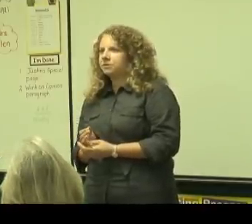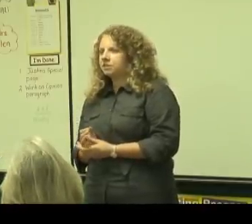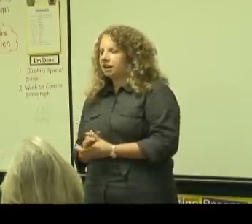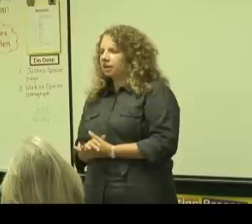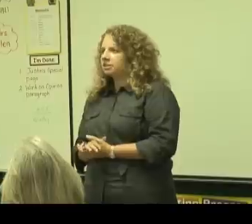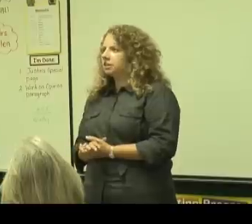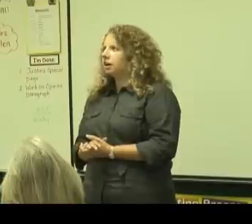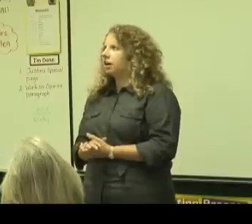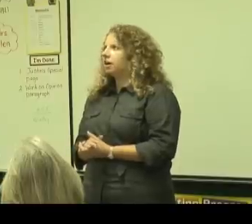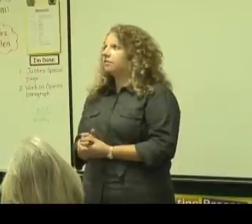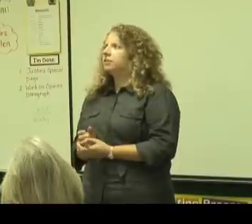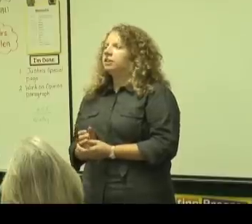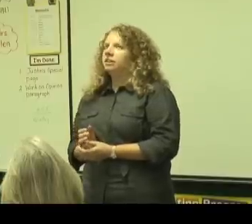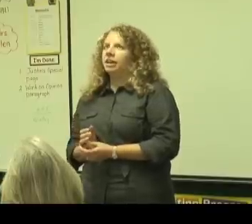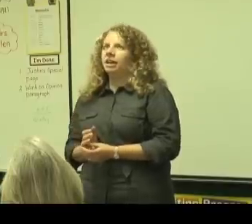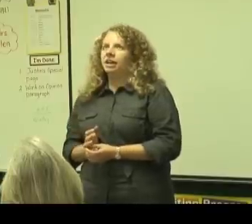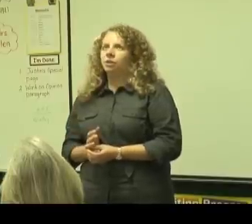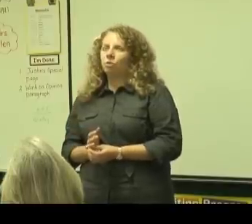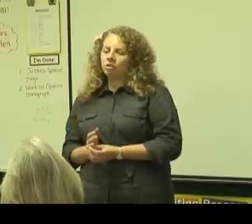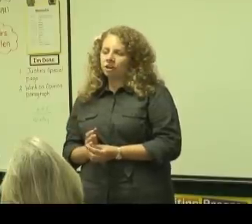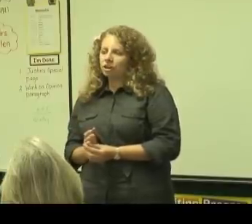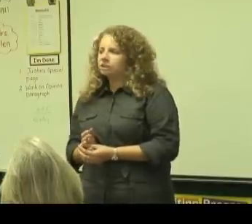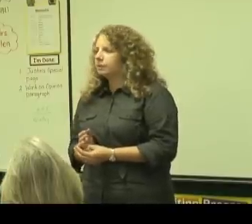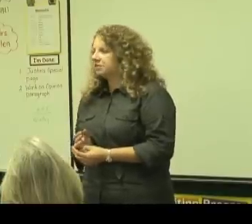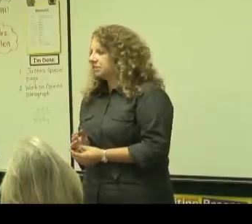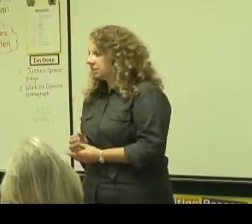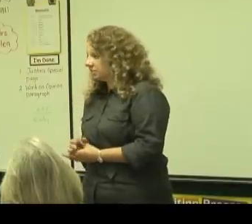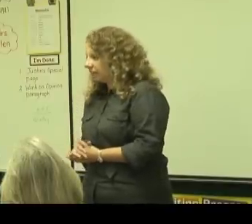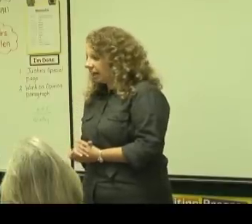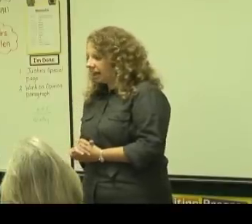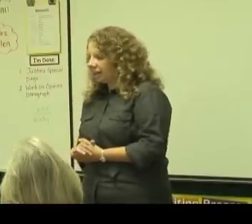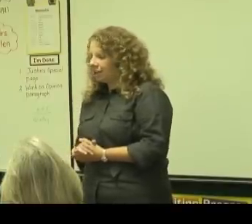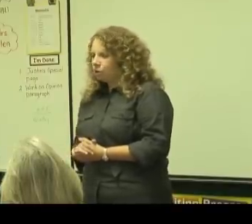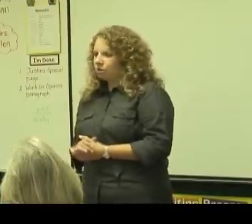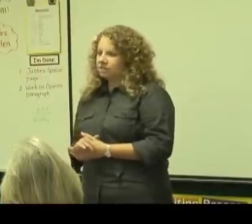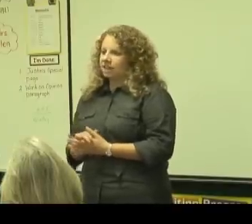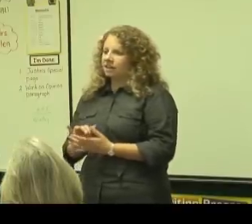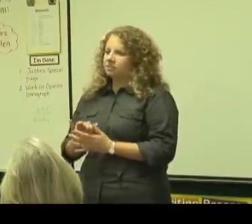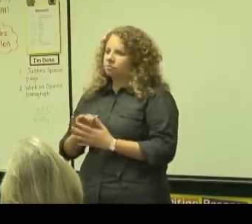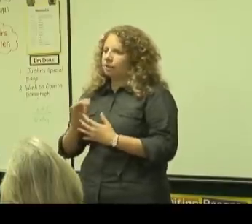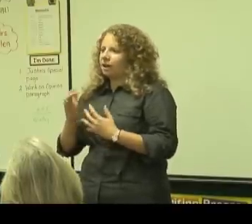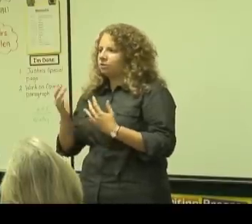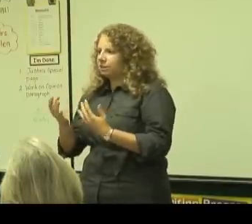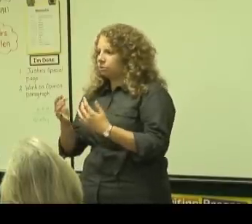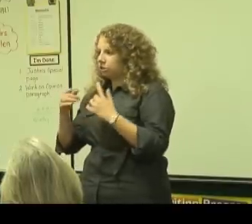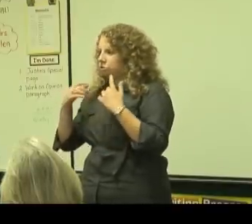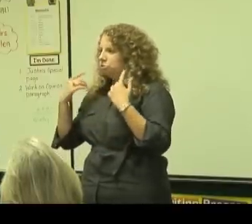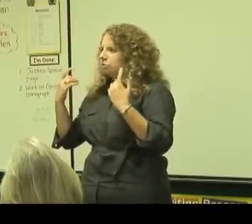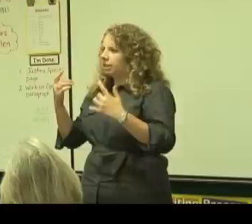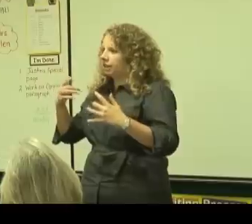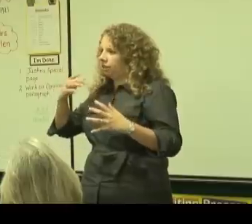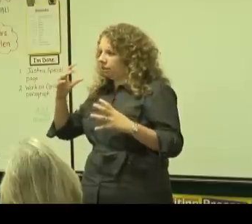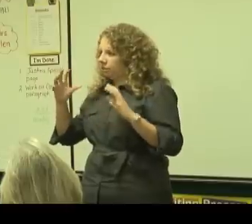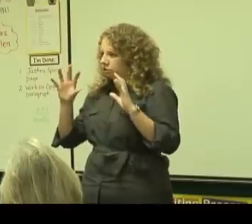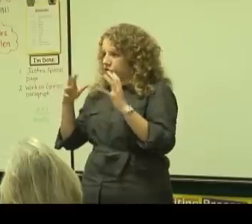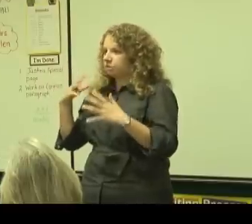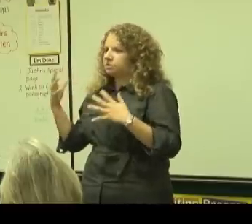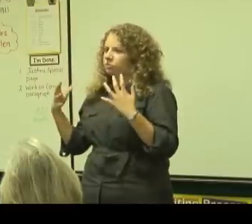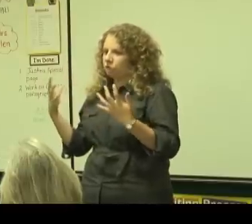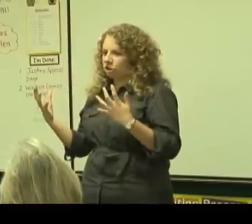the size of a quarter, it's about the size of a cat, or it's kind of rounded. We use like a lot of descriptive